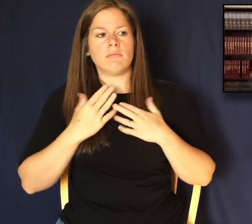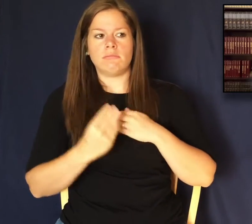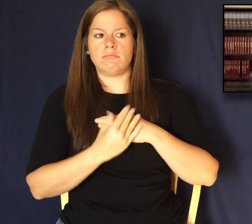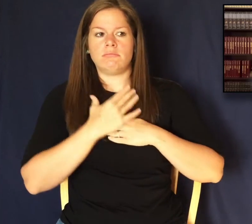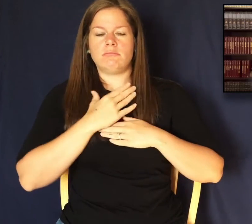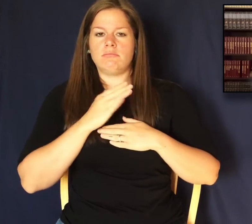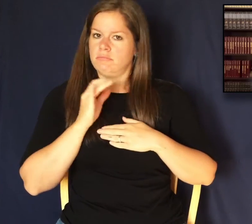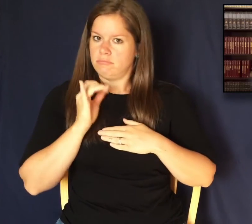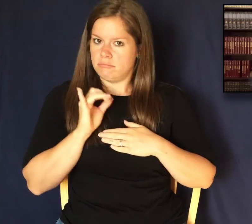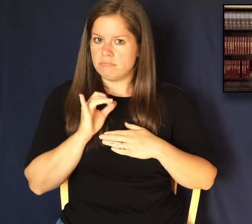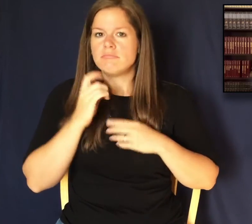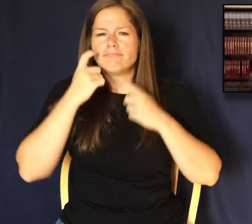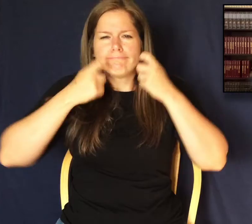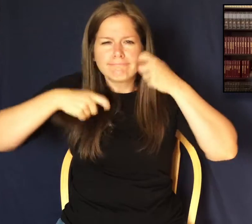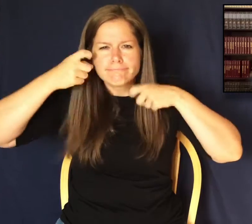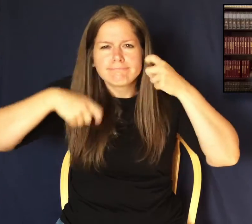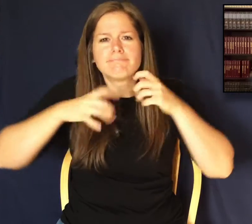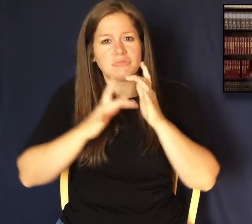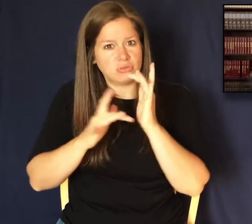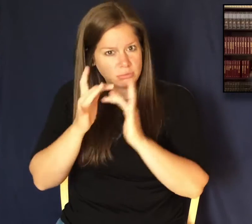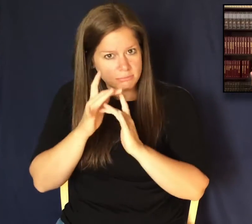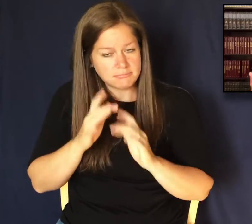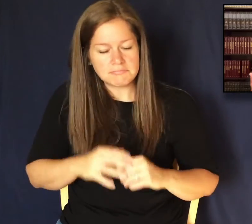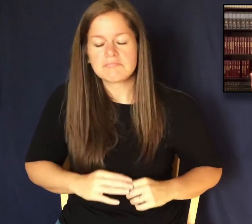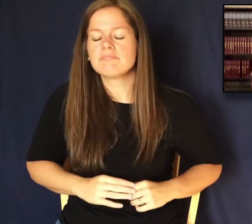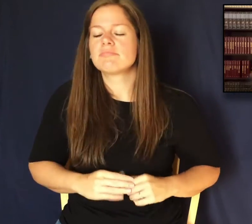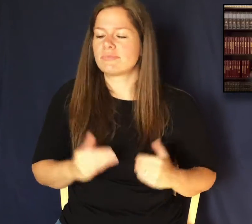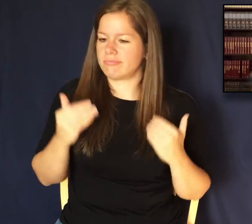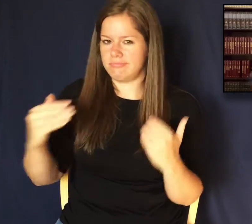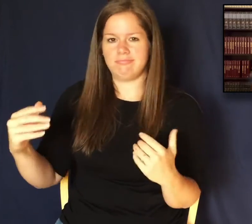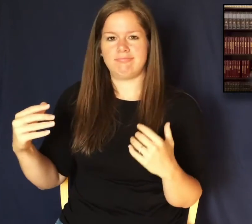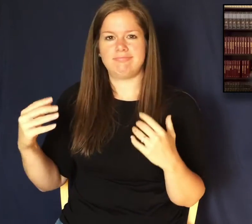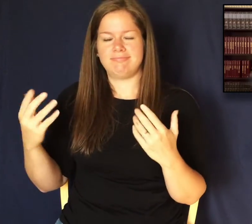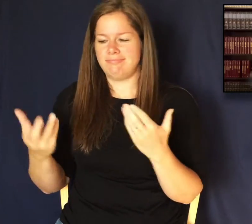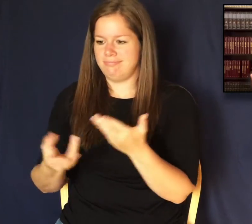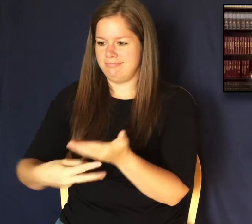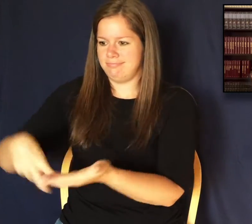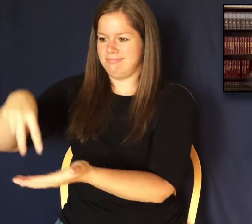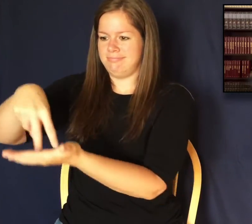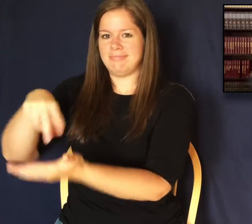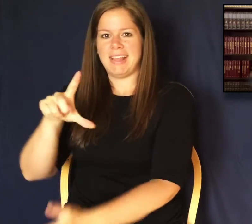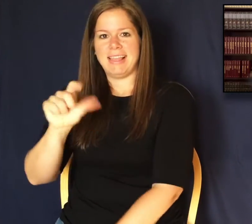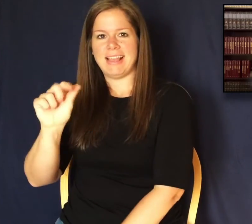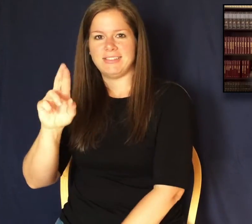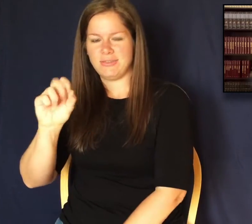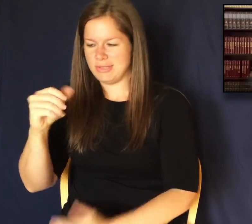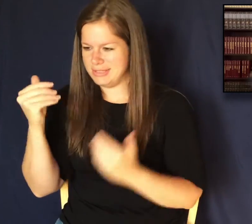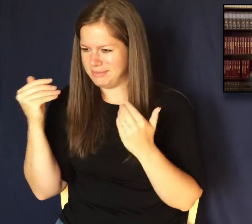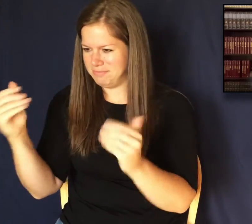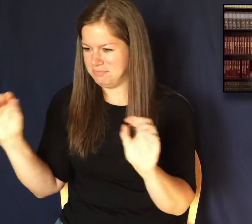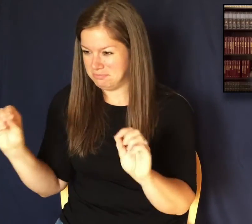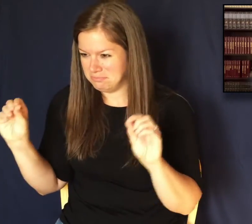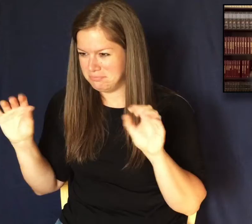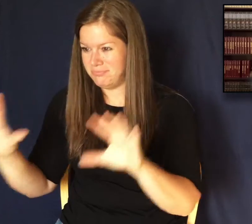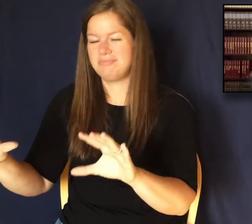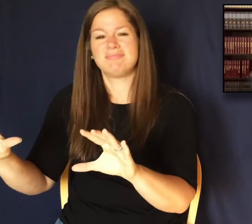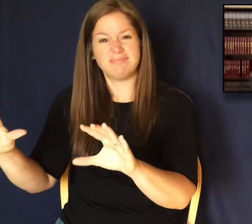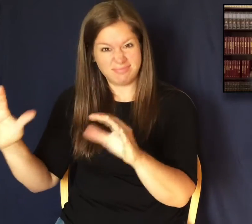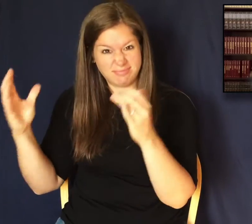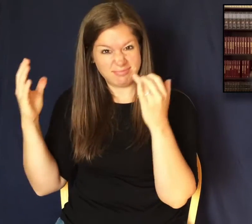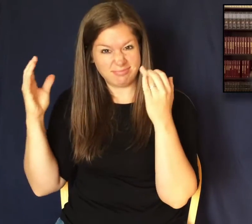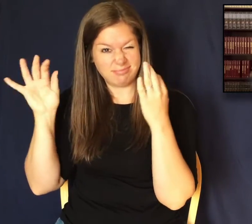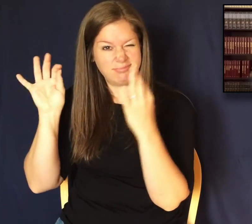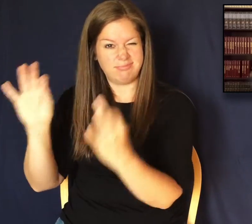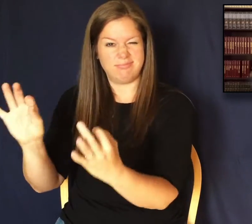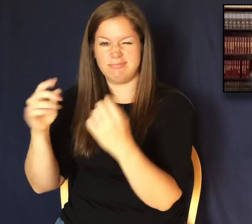raises Lazarus from the dead. The Jews, of course, are not excited about that, and they now plot to kill him, and they're looking for opportunities to